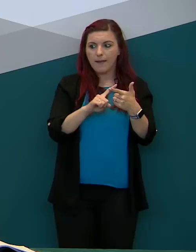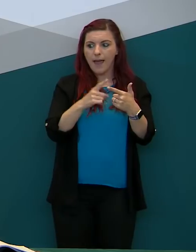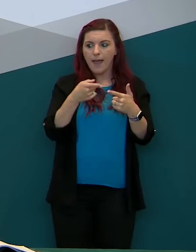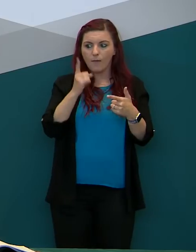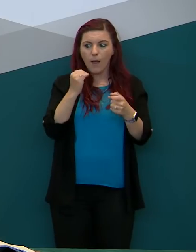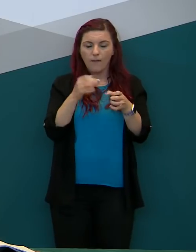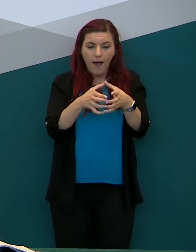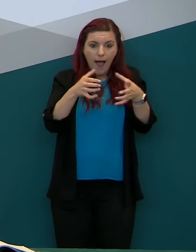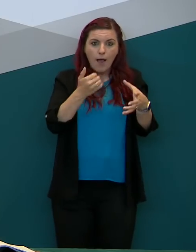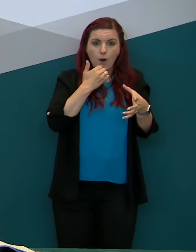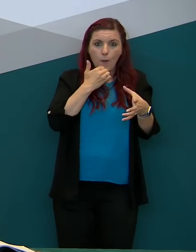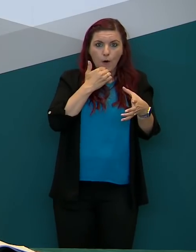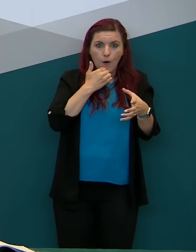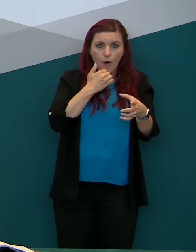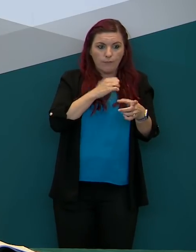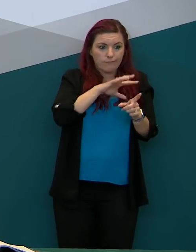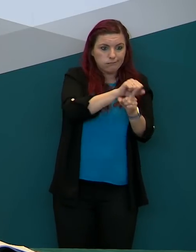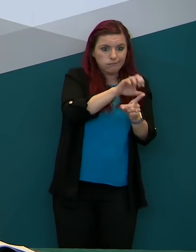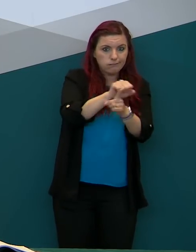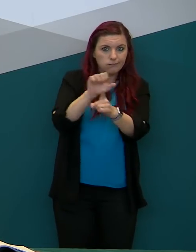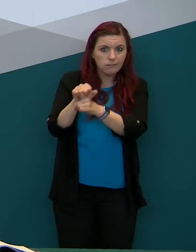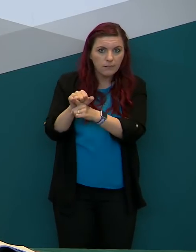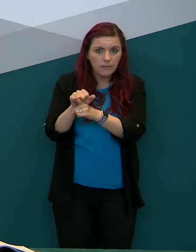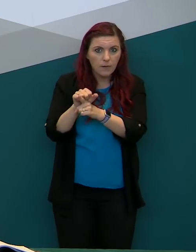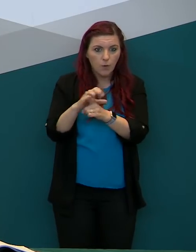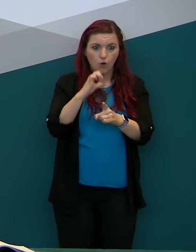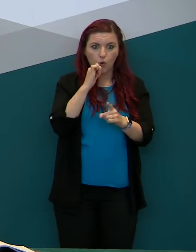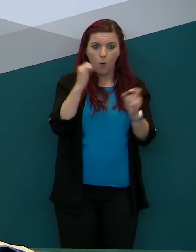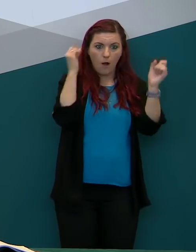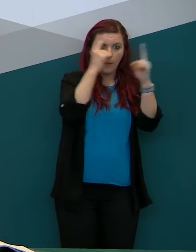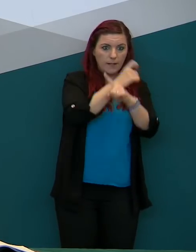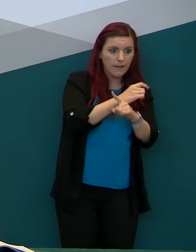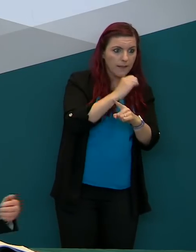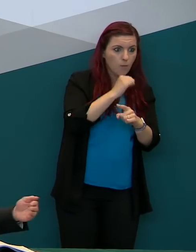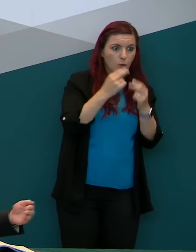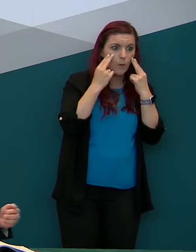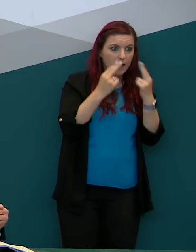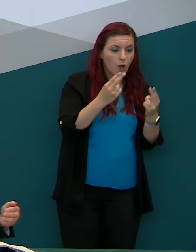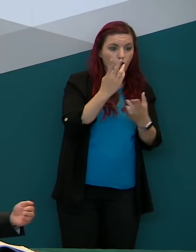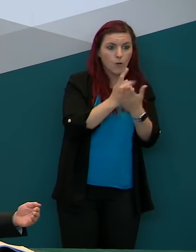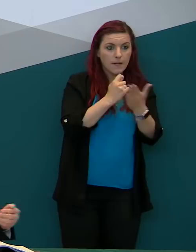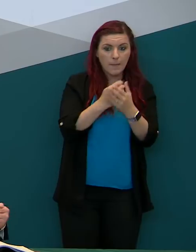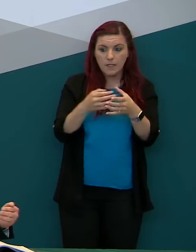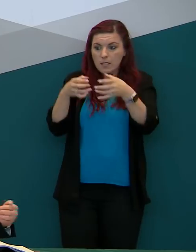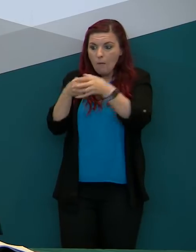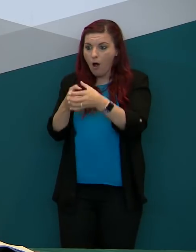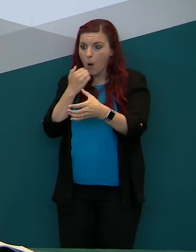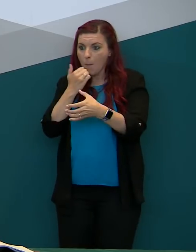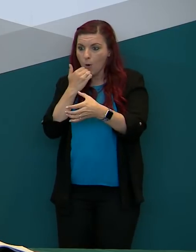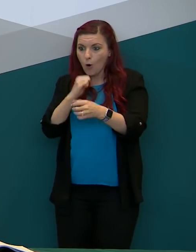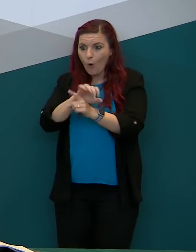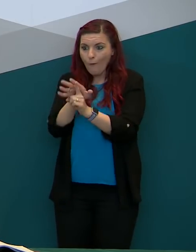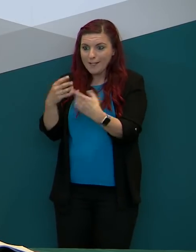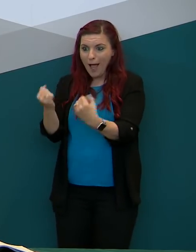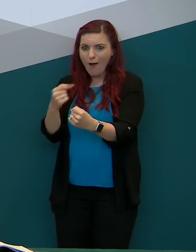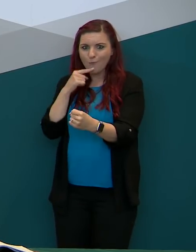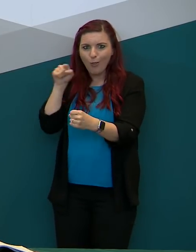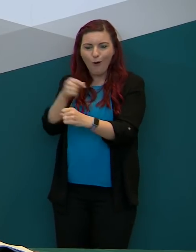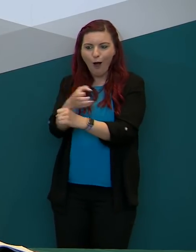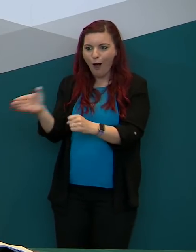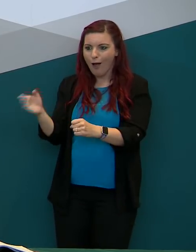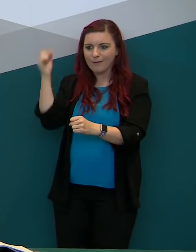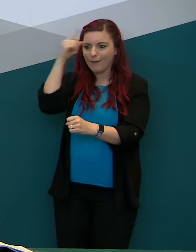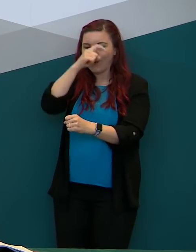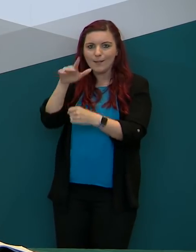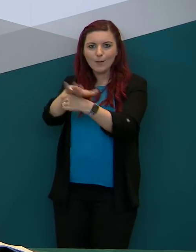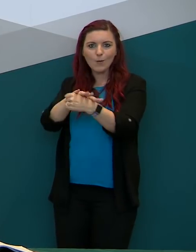volume of cases and low complexity to now having a low volume and high complexity. So the demand has kind of waned away from that low complex